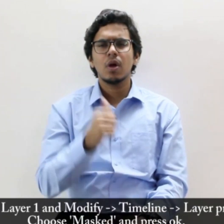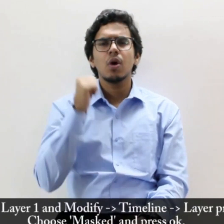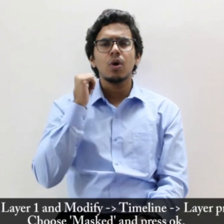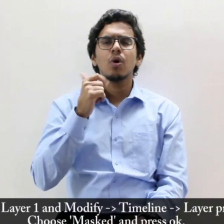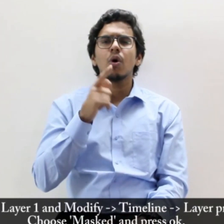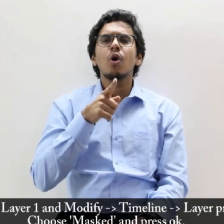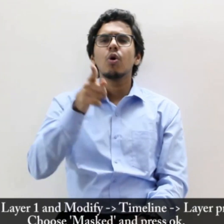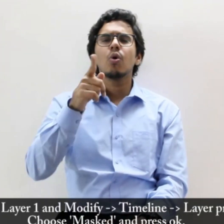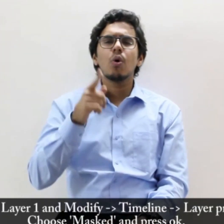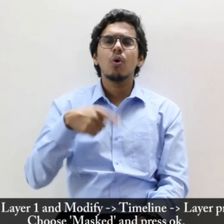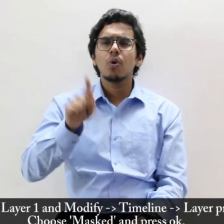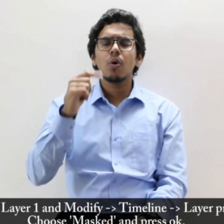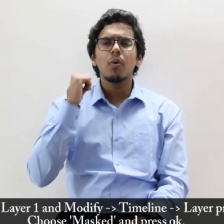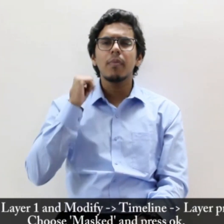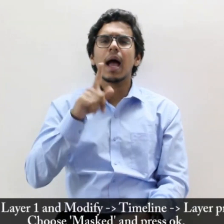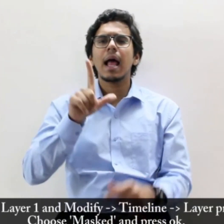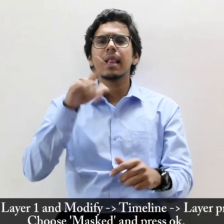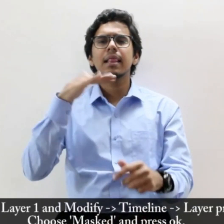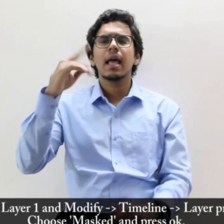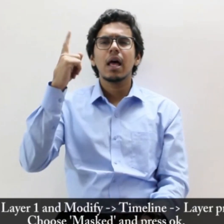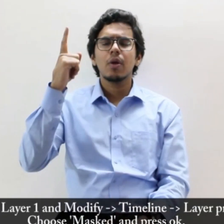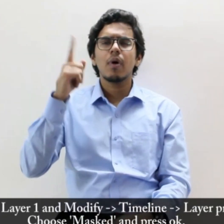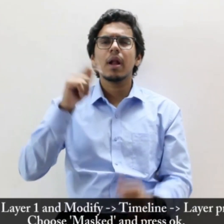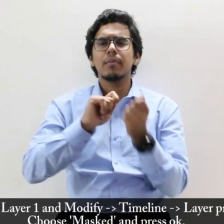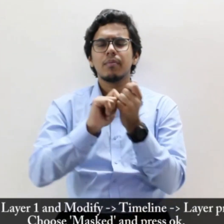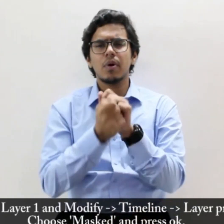Go back to layer 1 and modify.